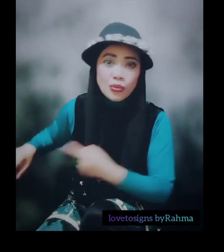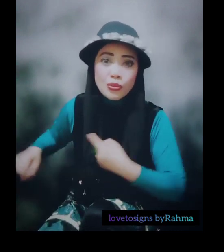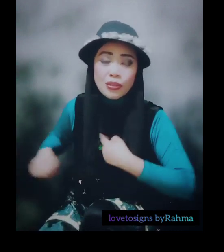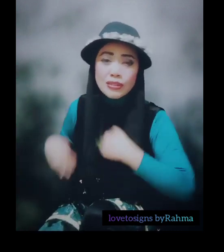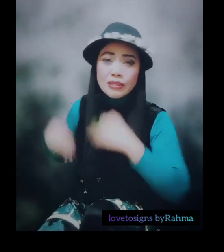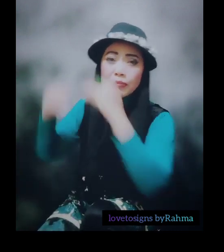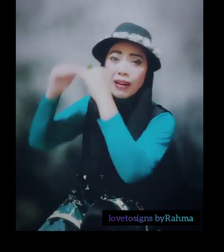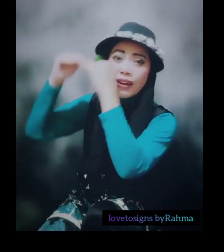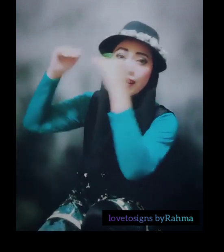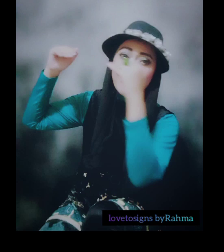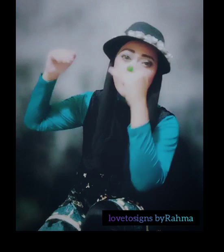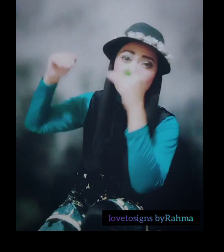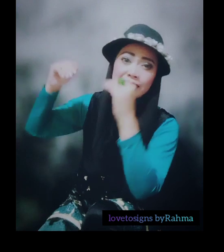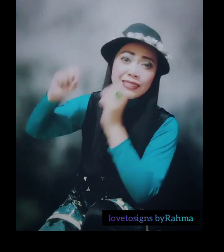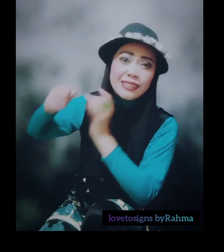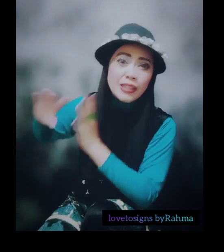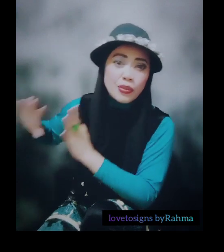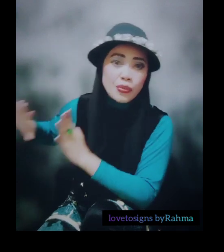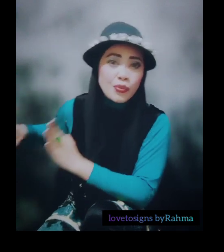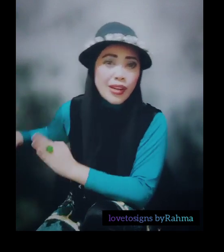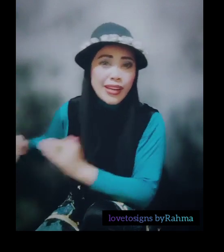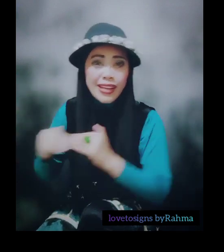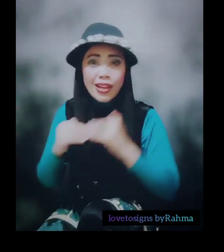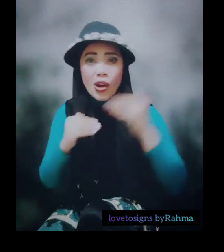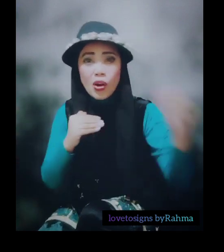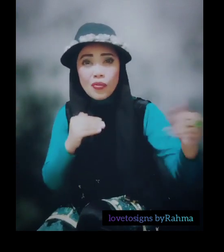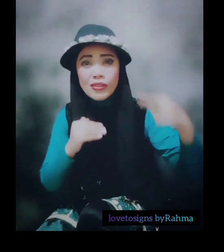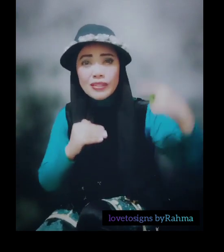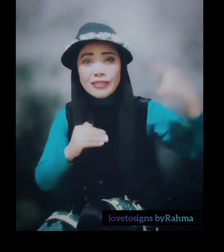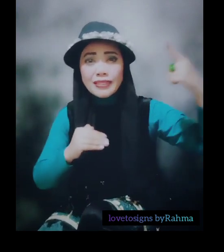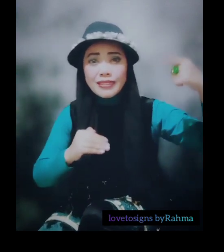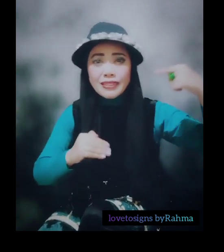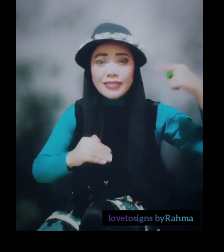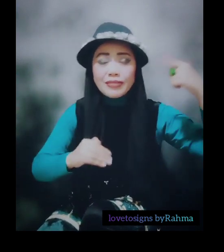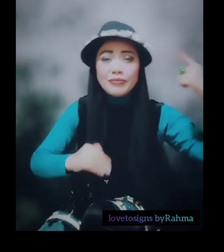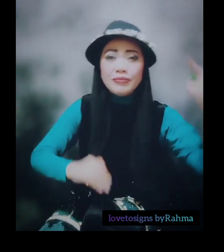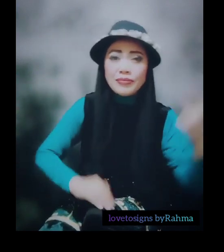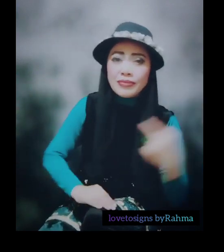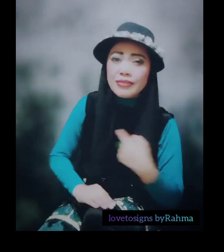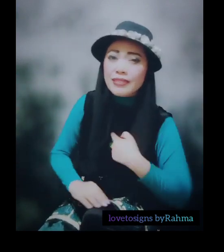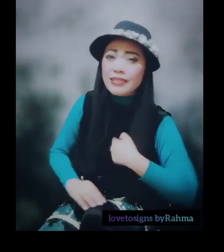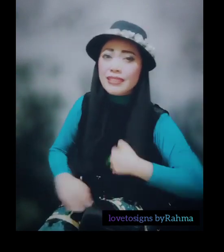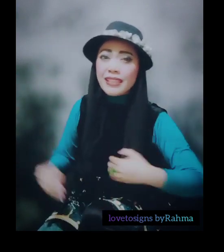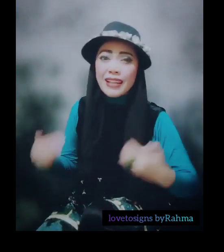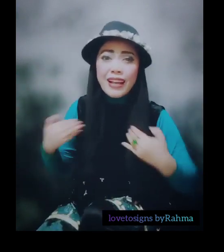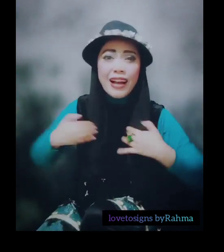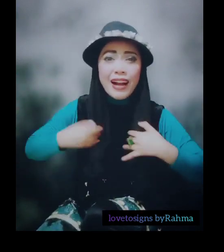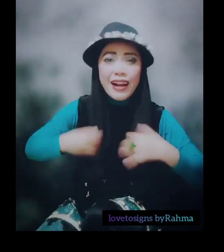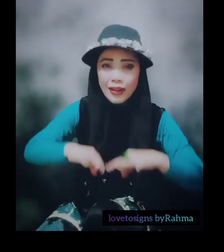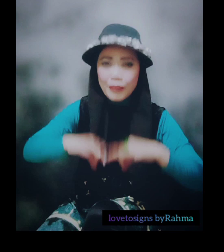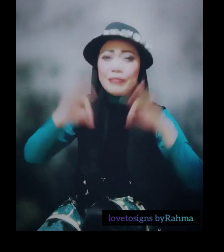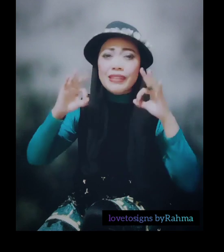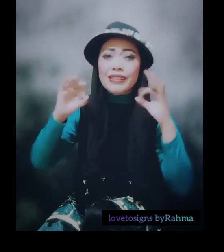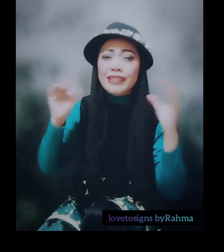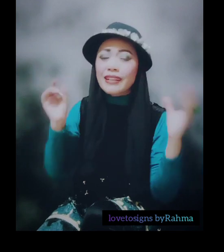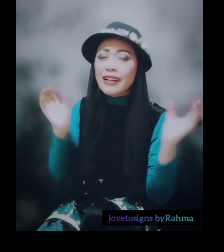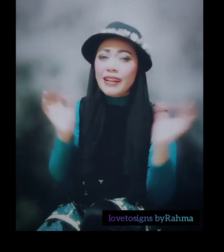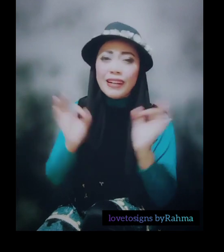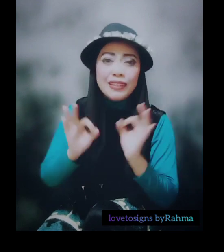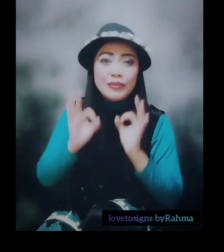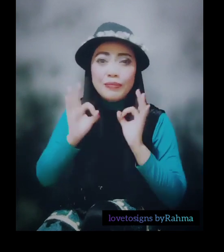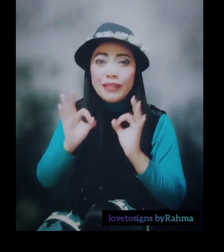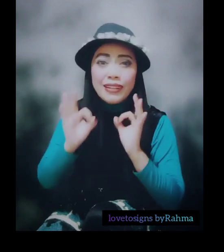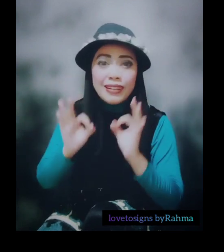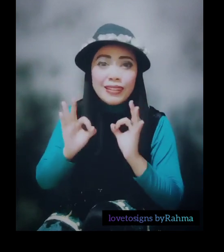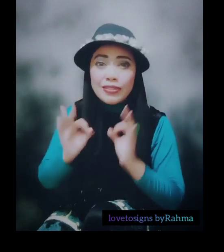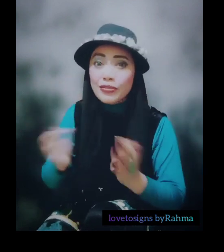throw my castle away over dreams. I have picked